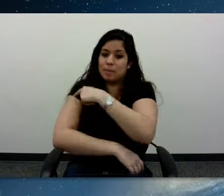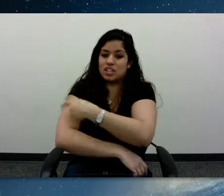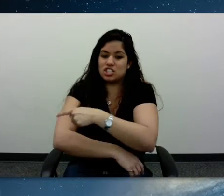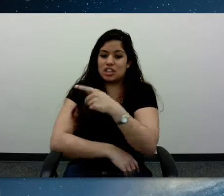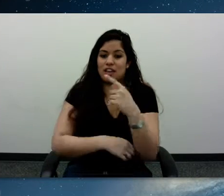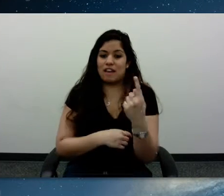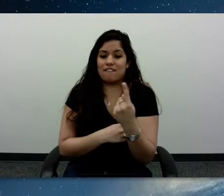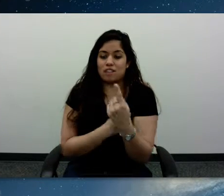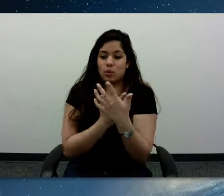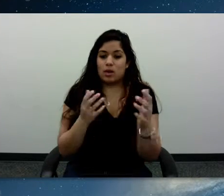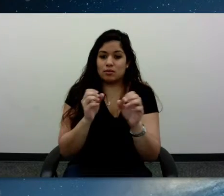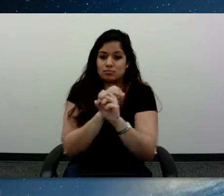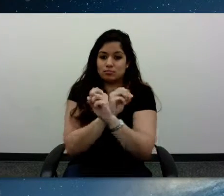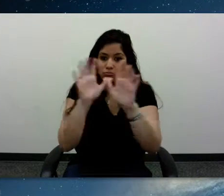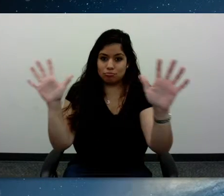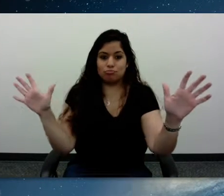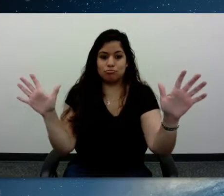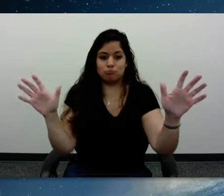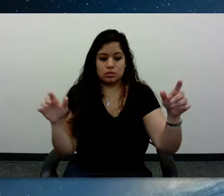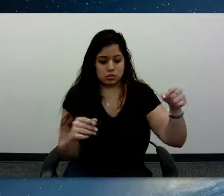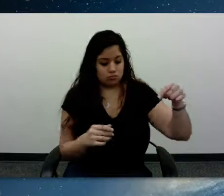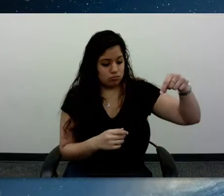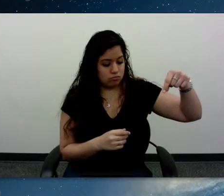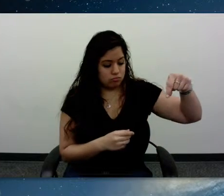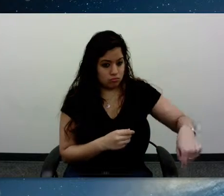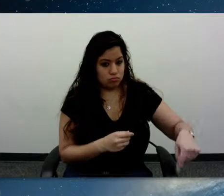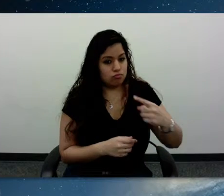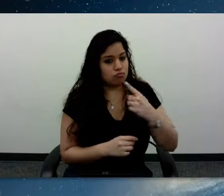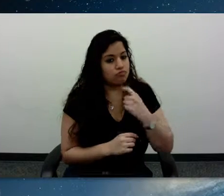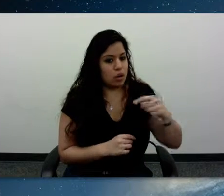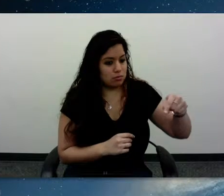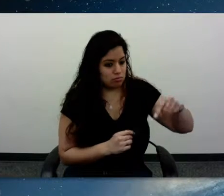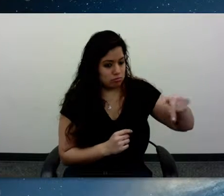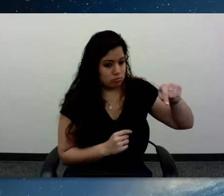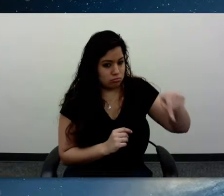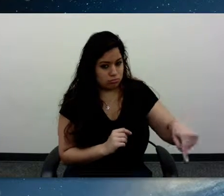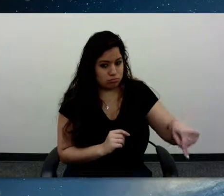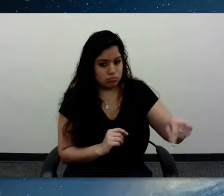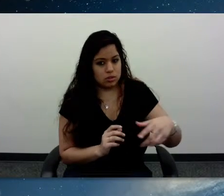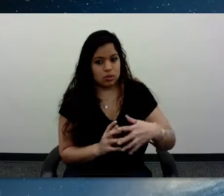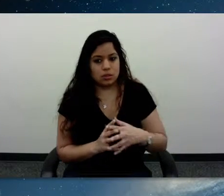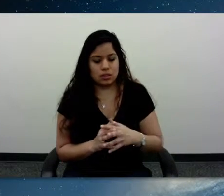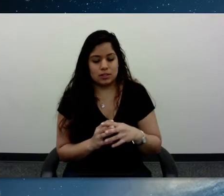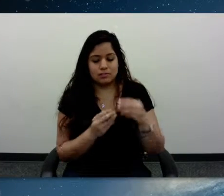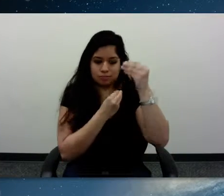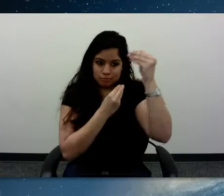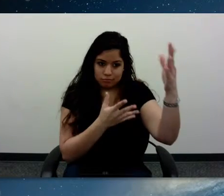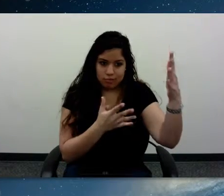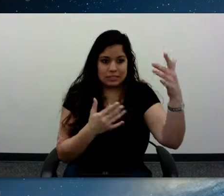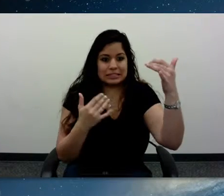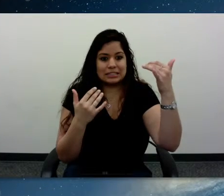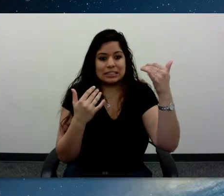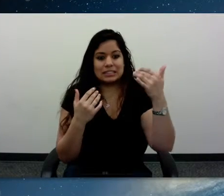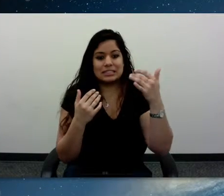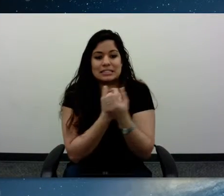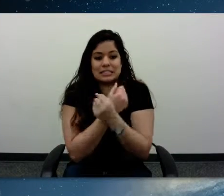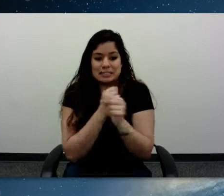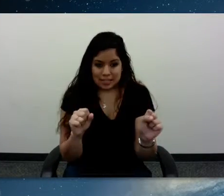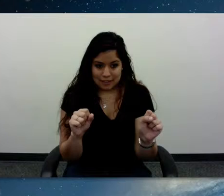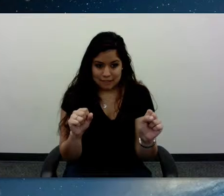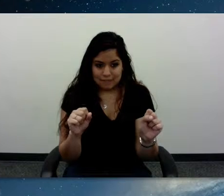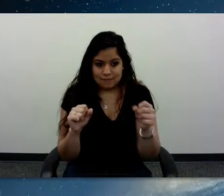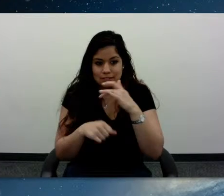It is now safe to touch the patient. Give 30 compressions. Then give 2